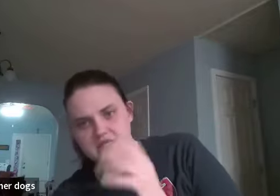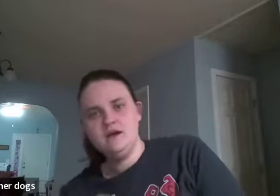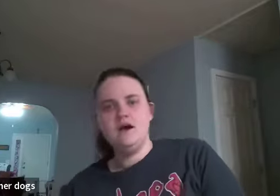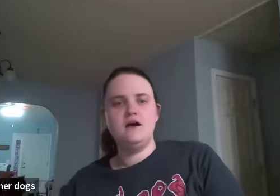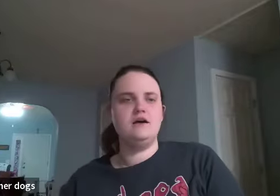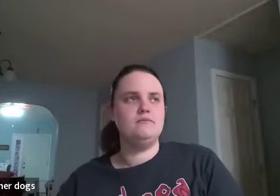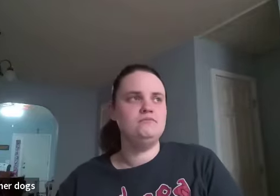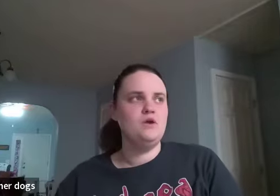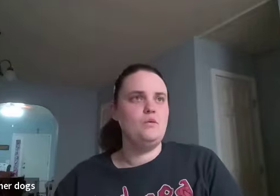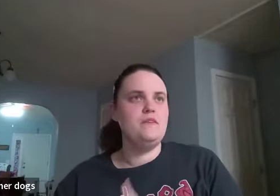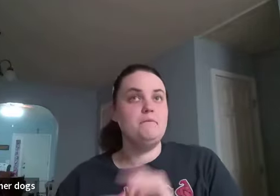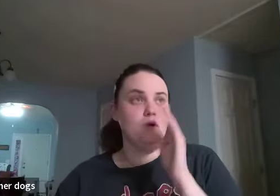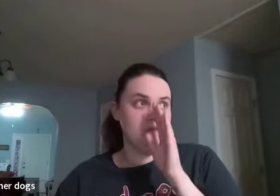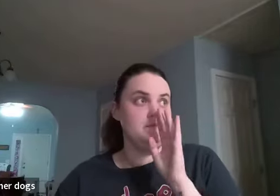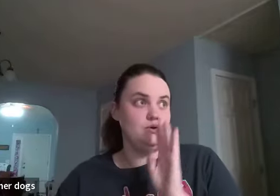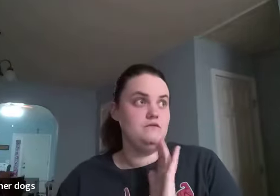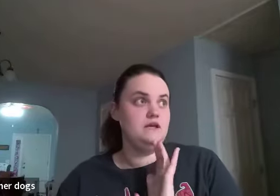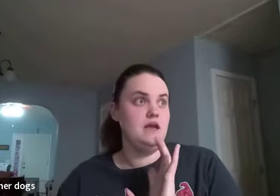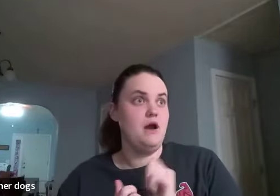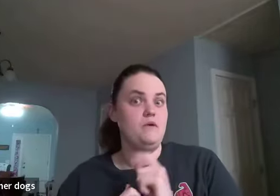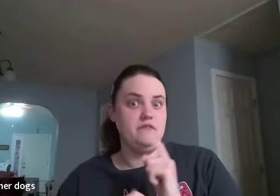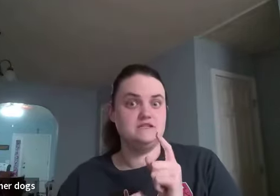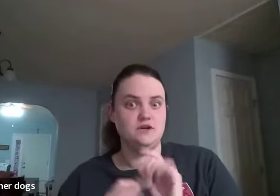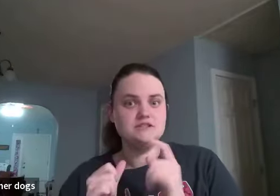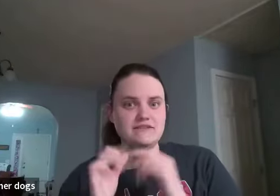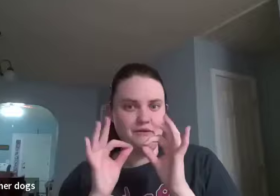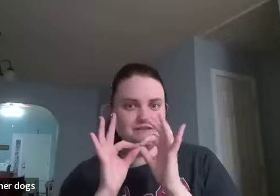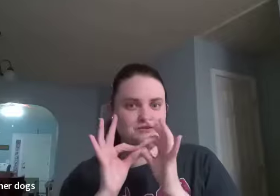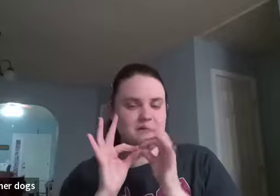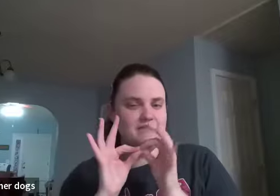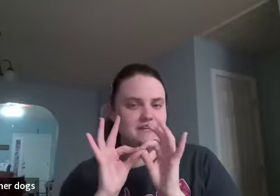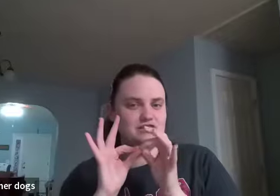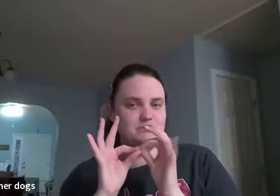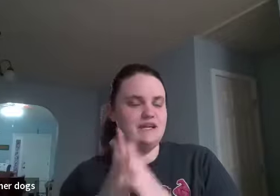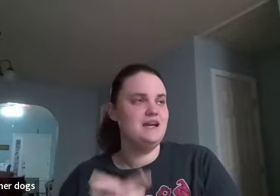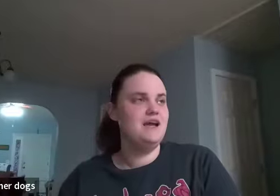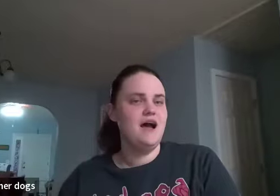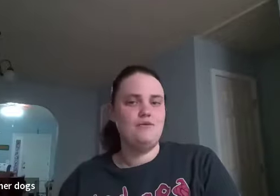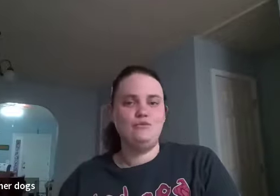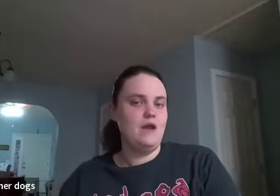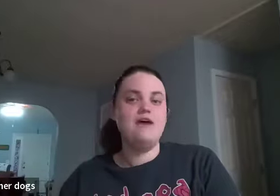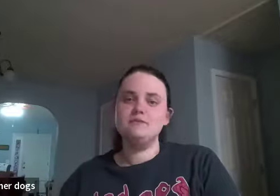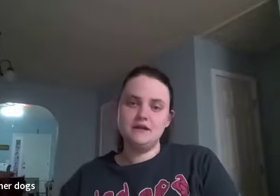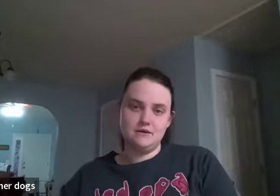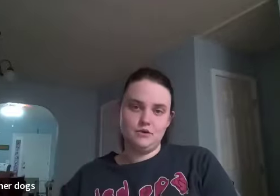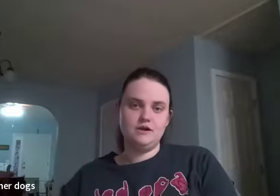see. When the Barbie movie came out with its first, like that was the first one that had the interpreting everybody at work,